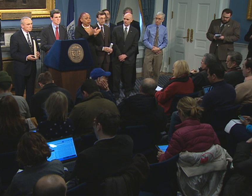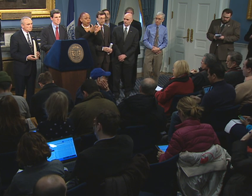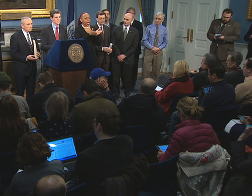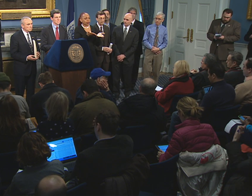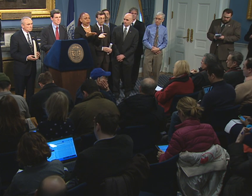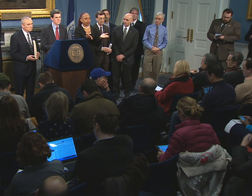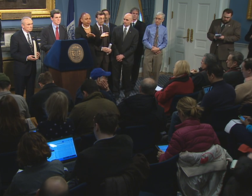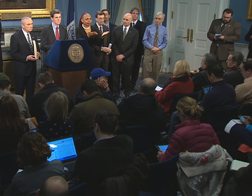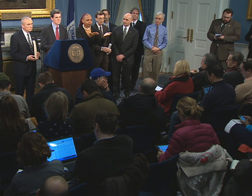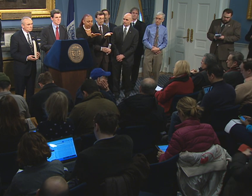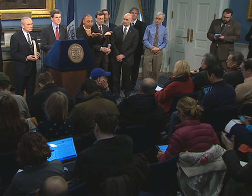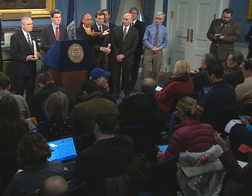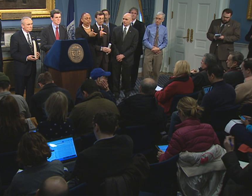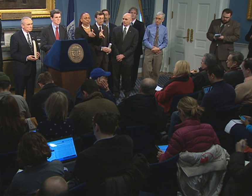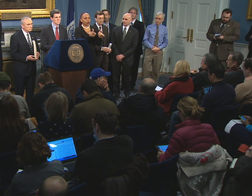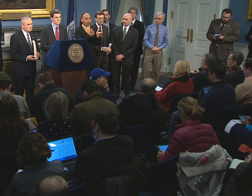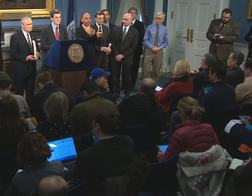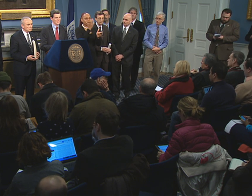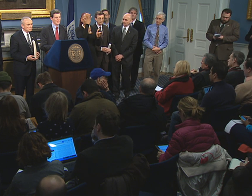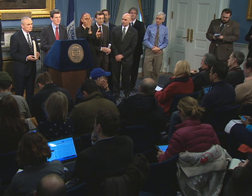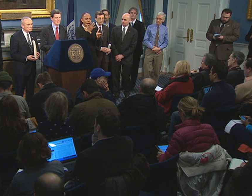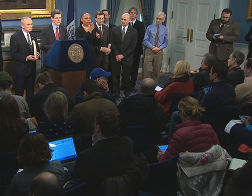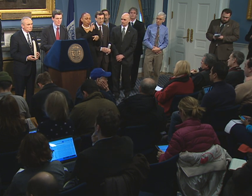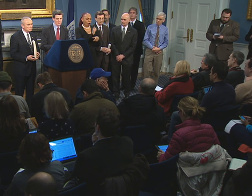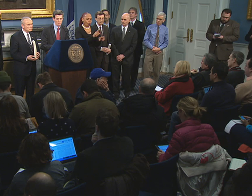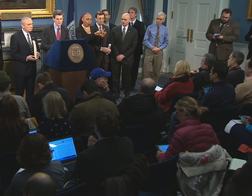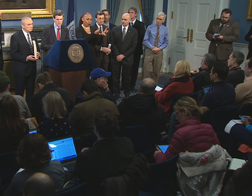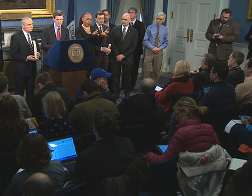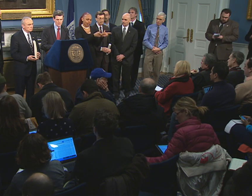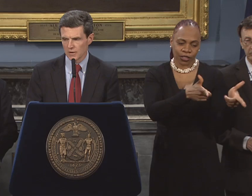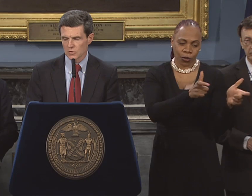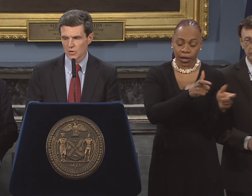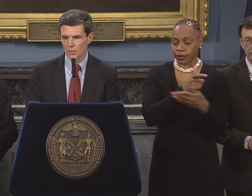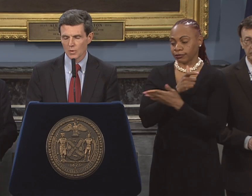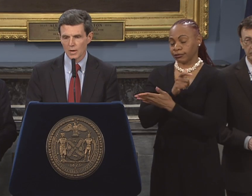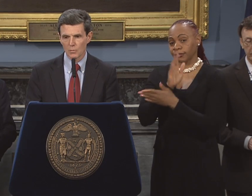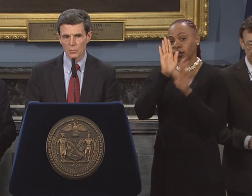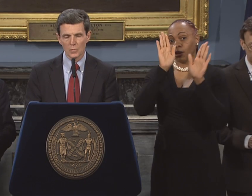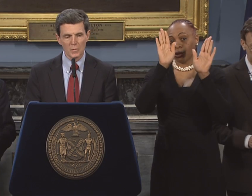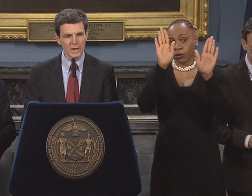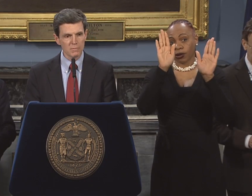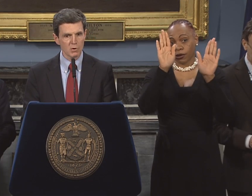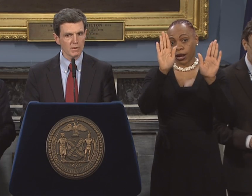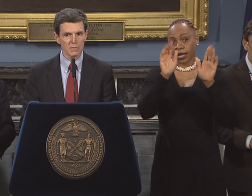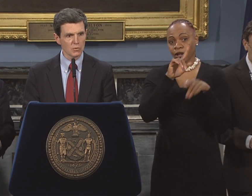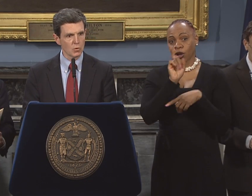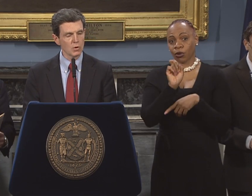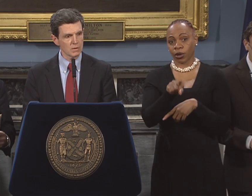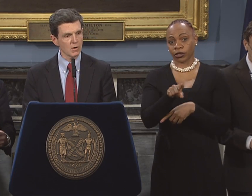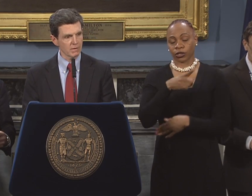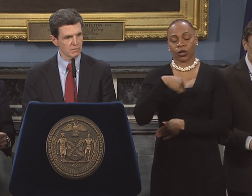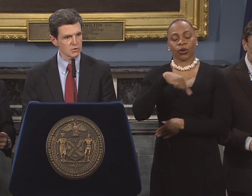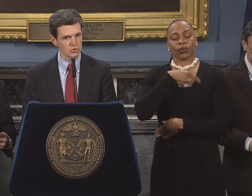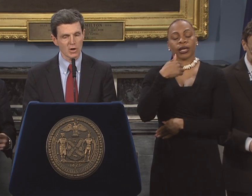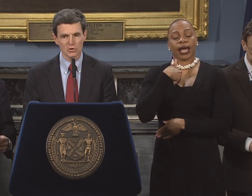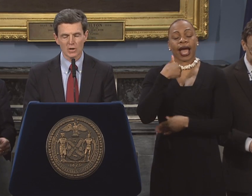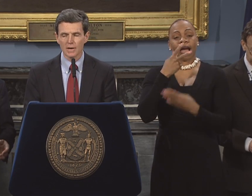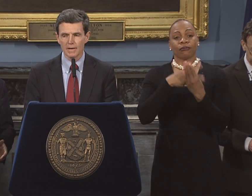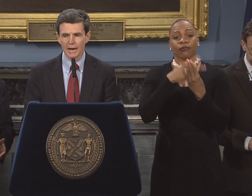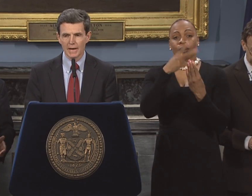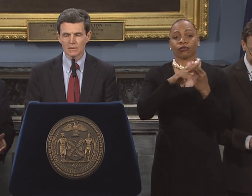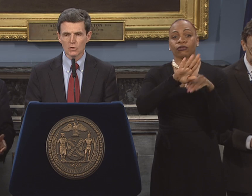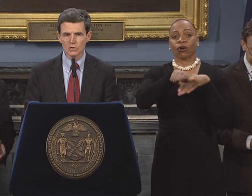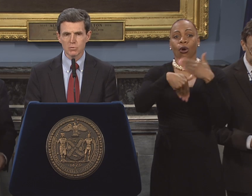that up so that we clear out the old quicker? Yeah, that's a great question. So we have programs for all of our